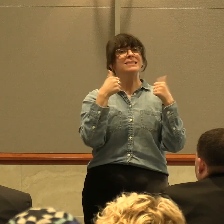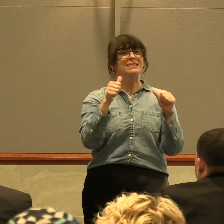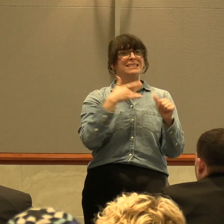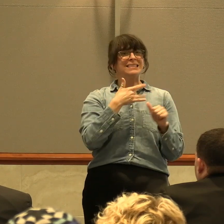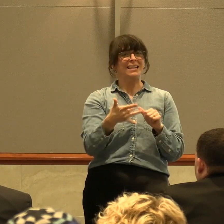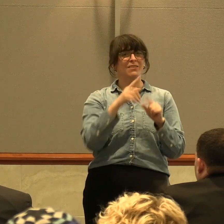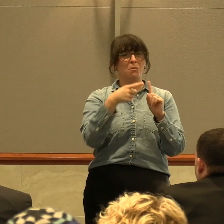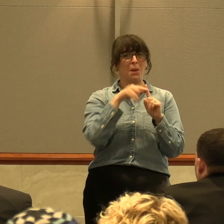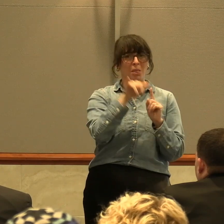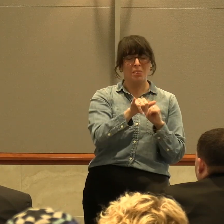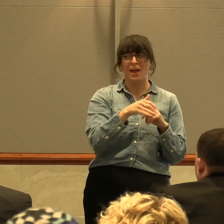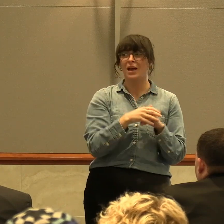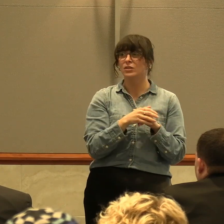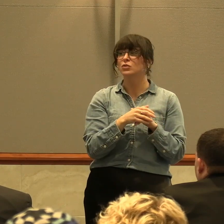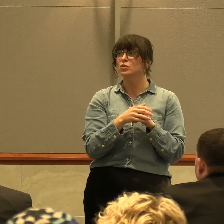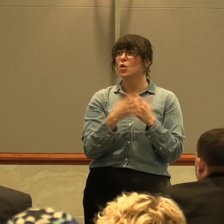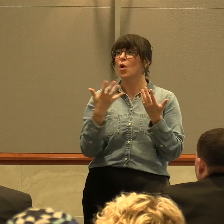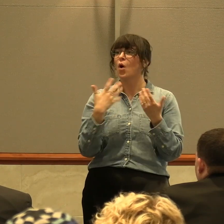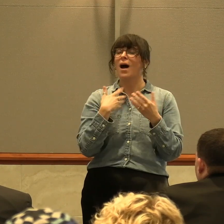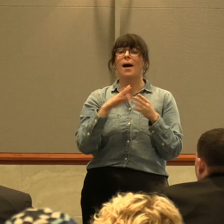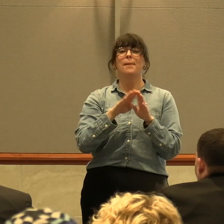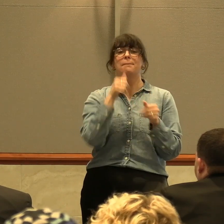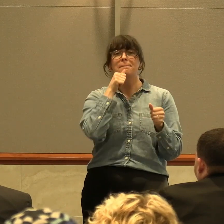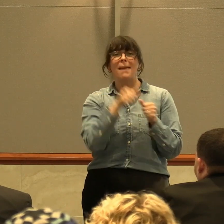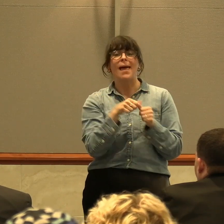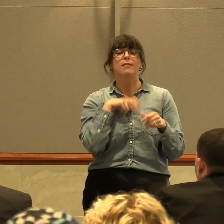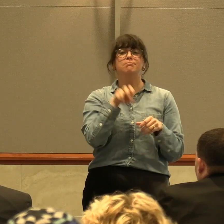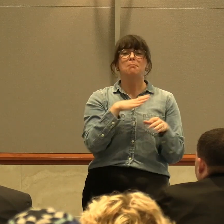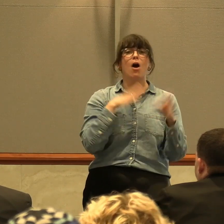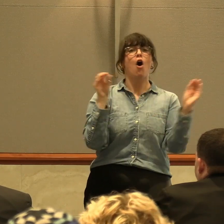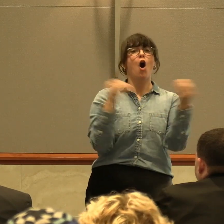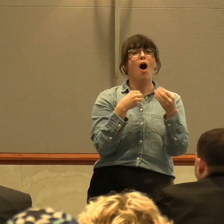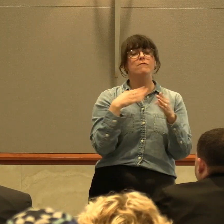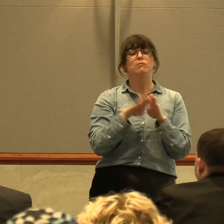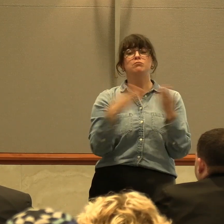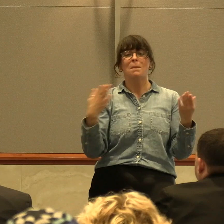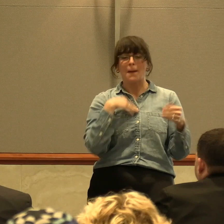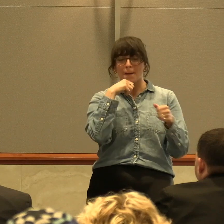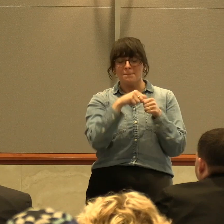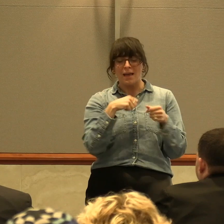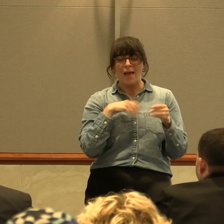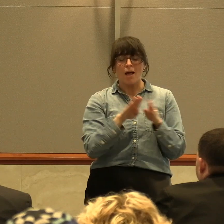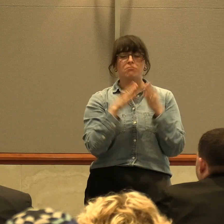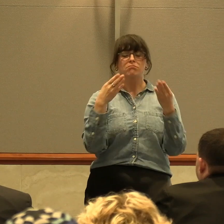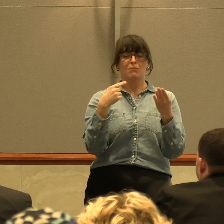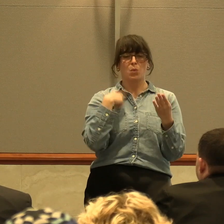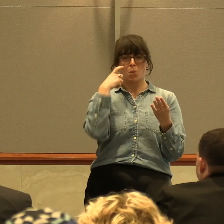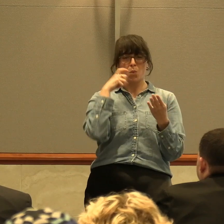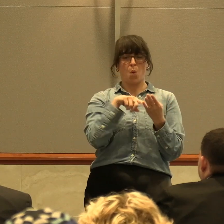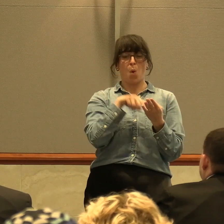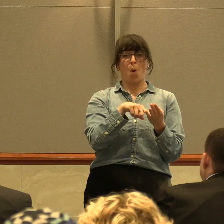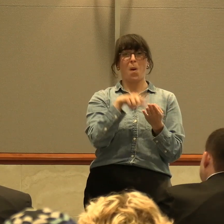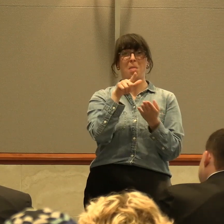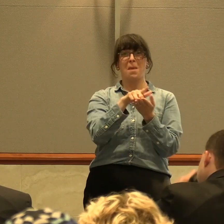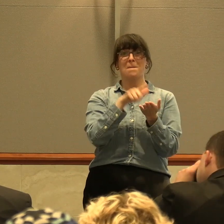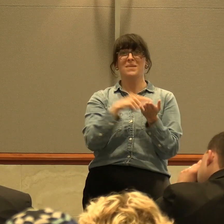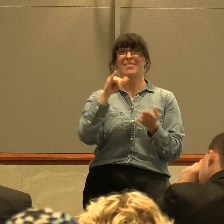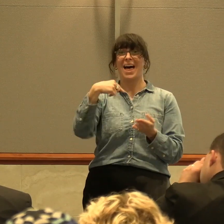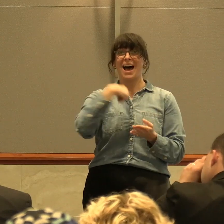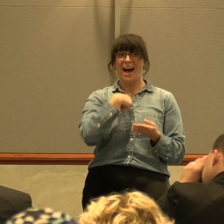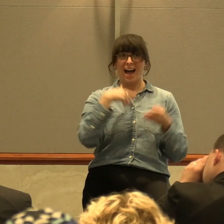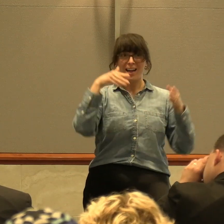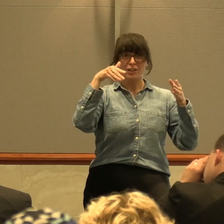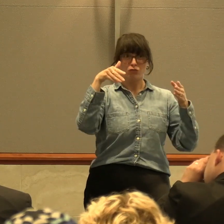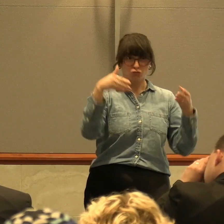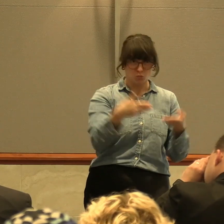it. So I'm opening up my mail in my office, and I notice that the bill that I